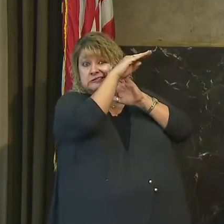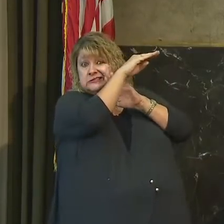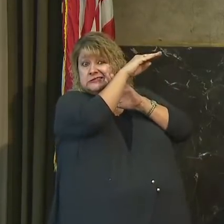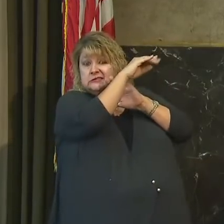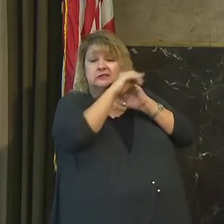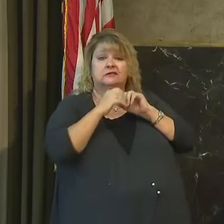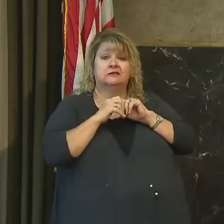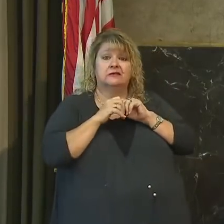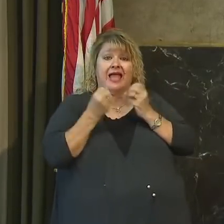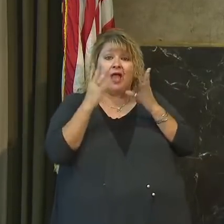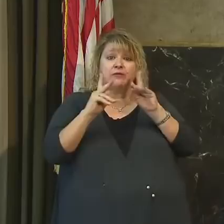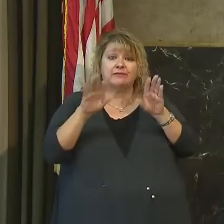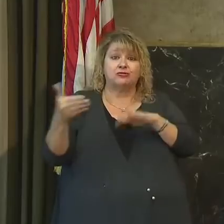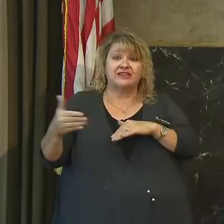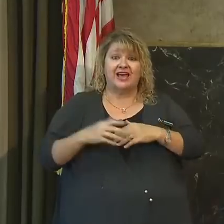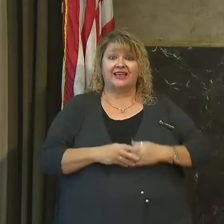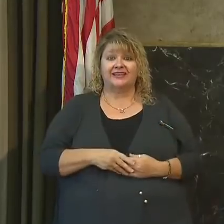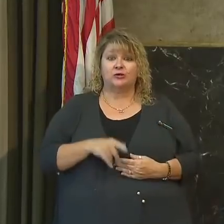us.